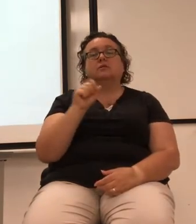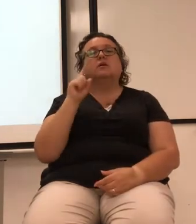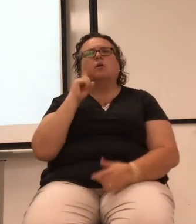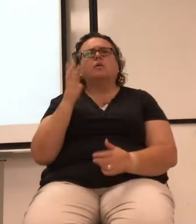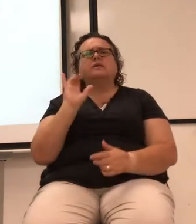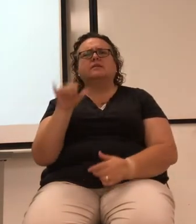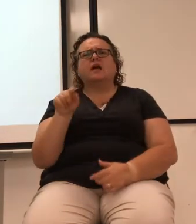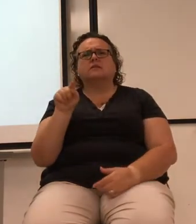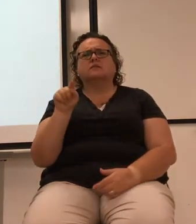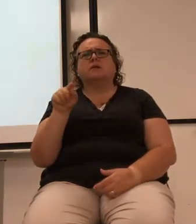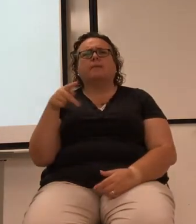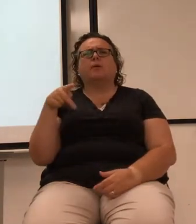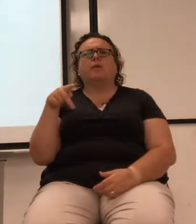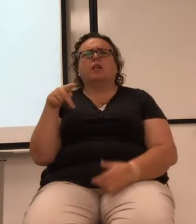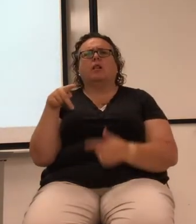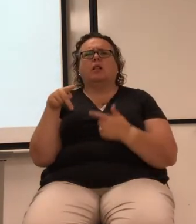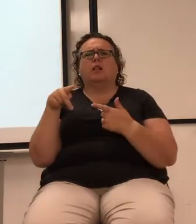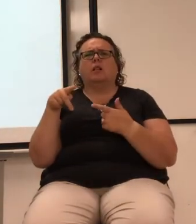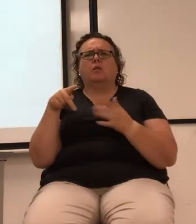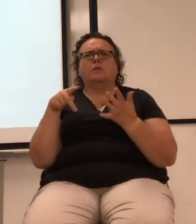one here is, all the purple?